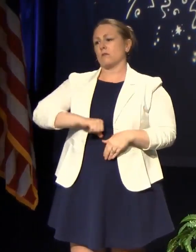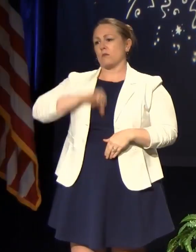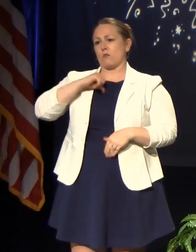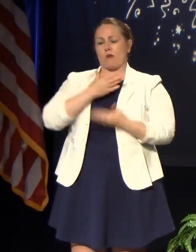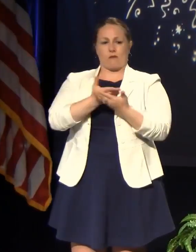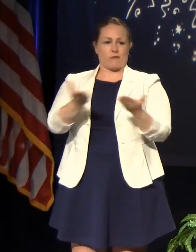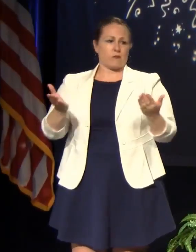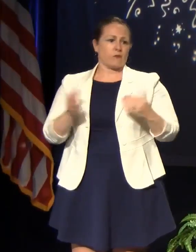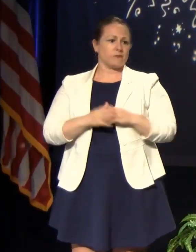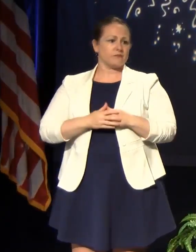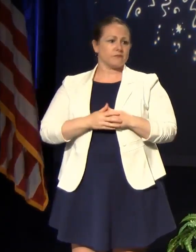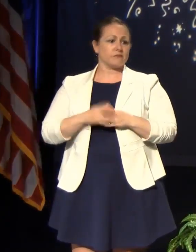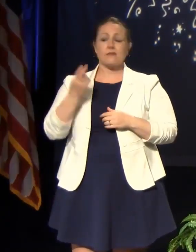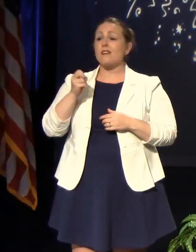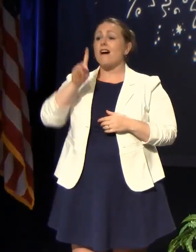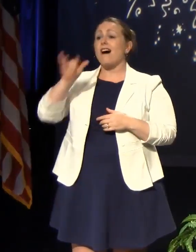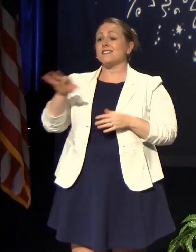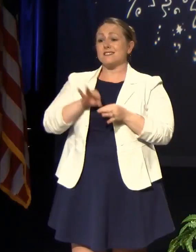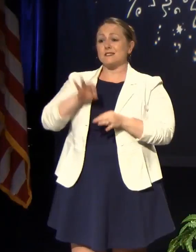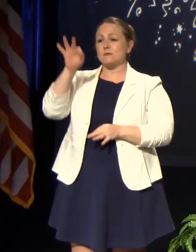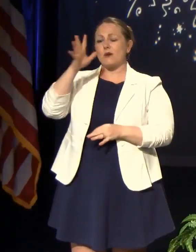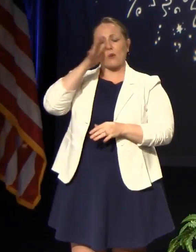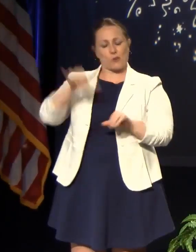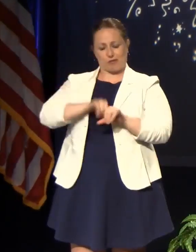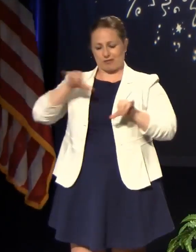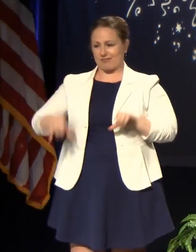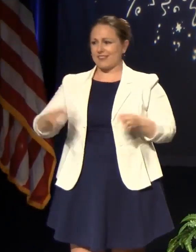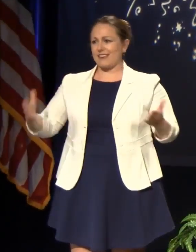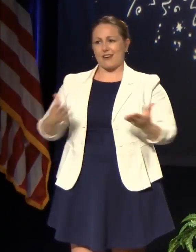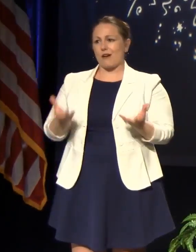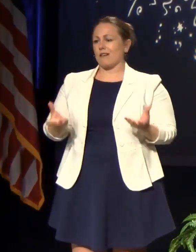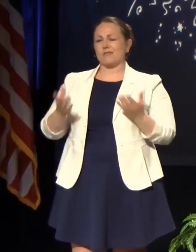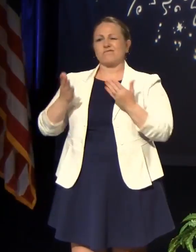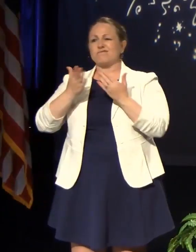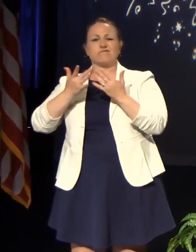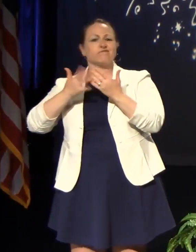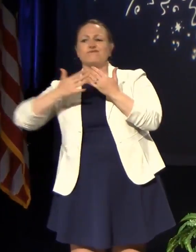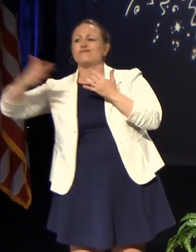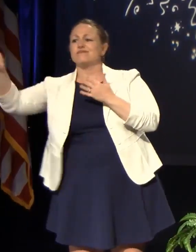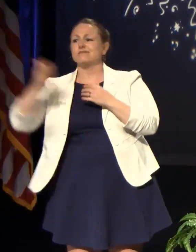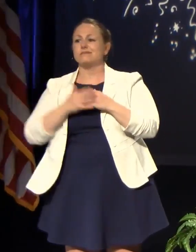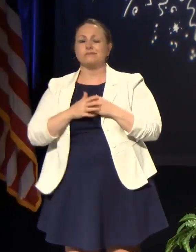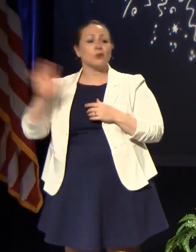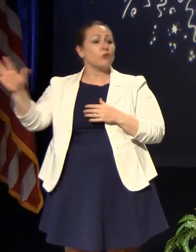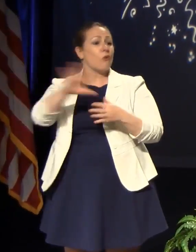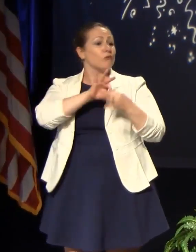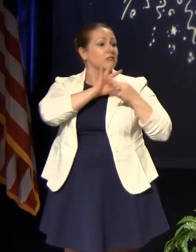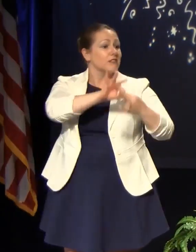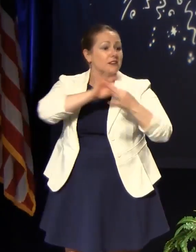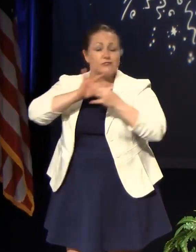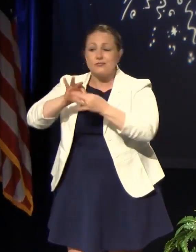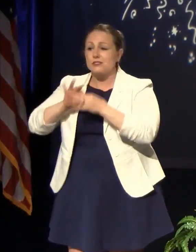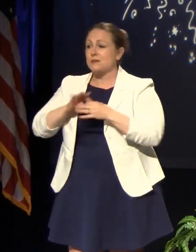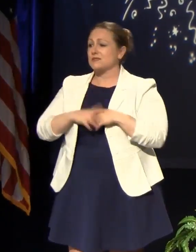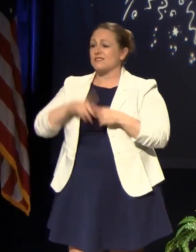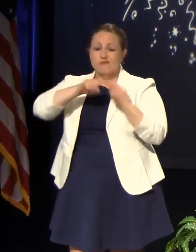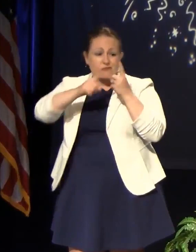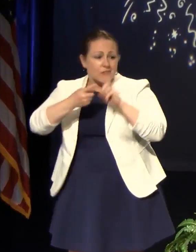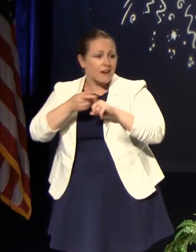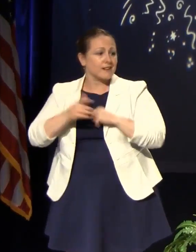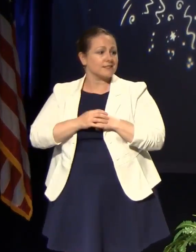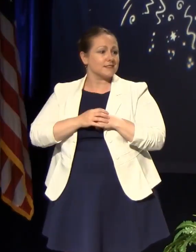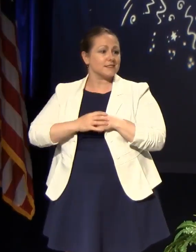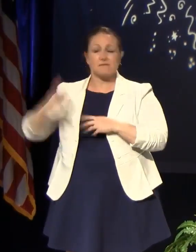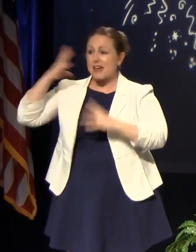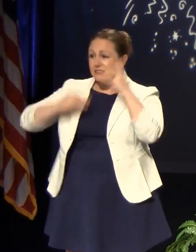always remain at Lakeview long after this day. The relationships you forged, the experiences you shared, and the dreams you dreamt